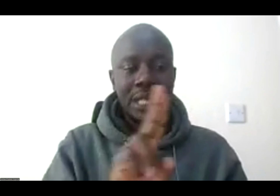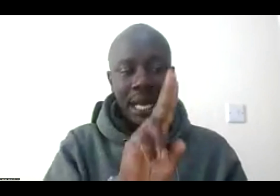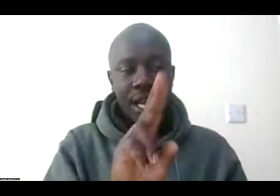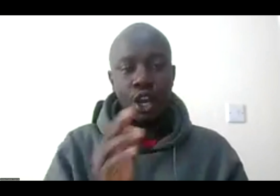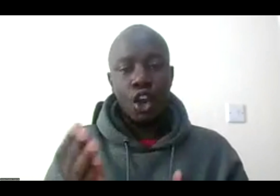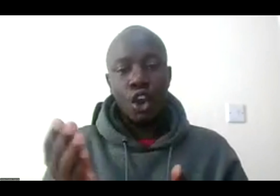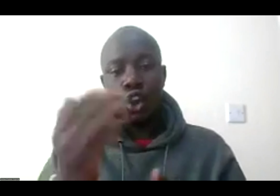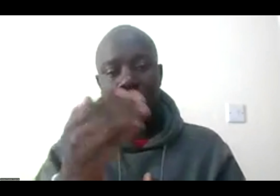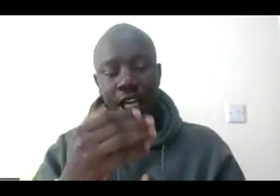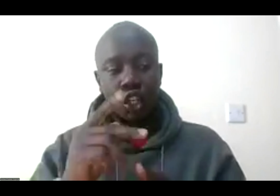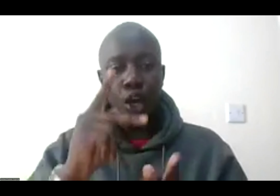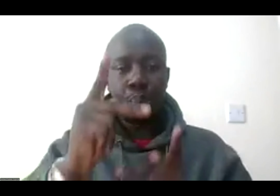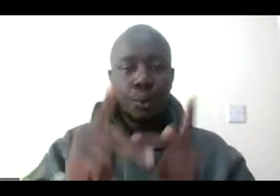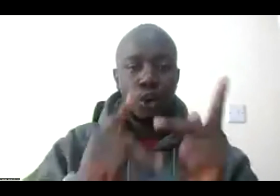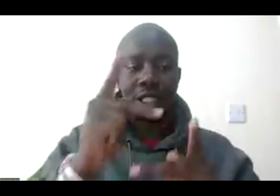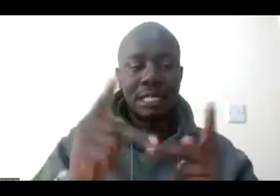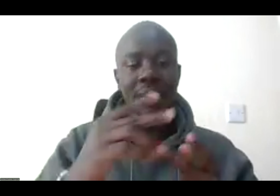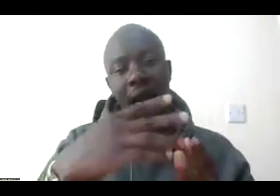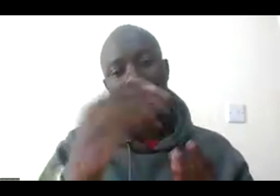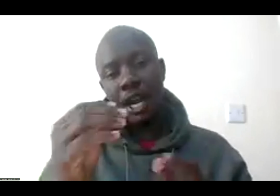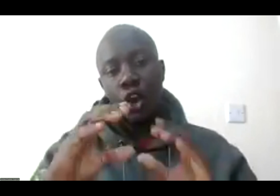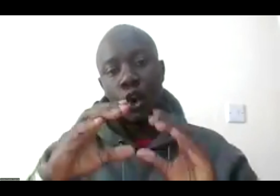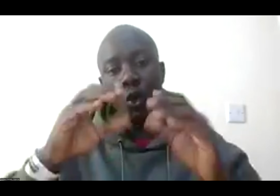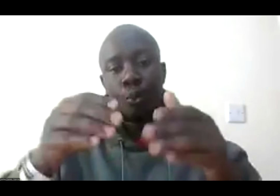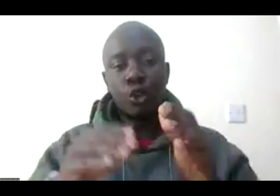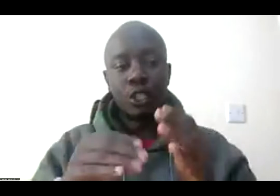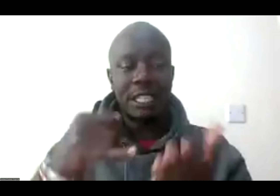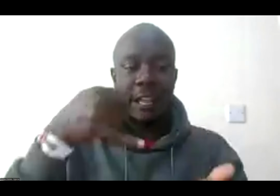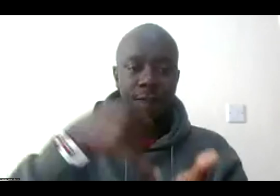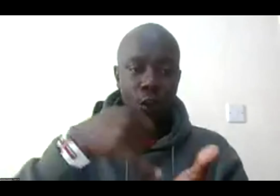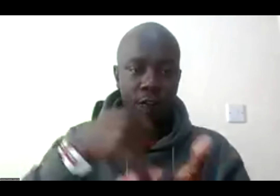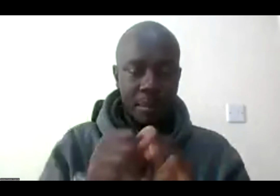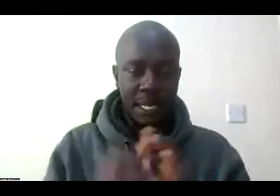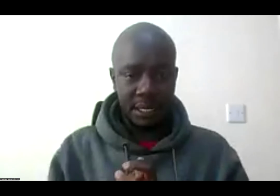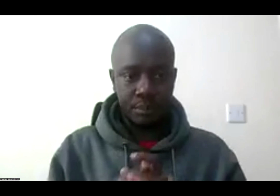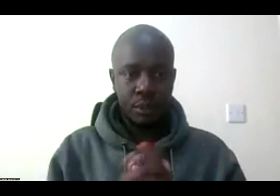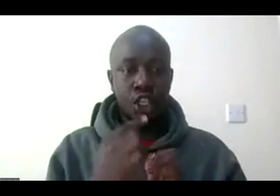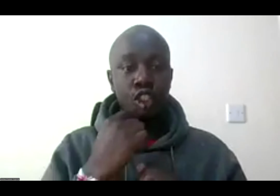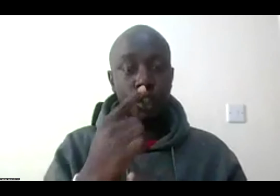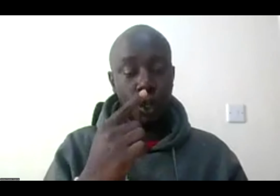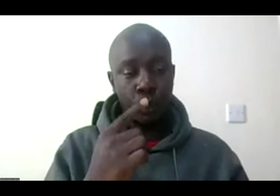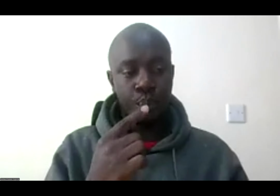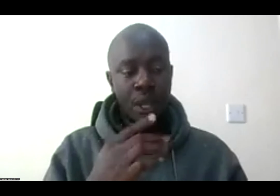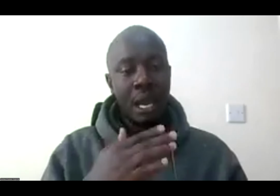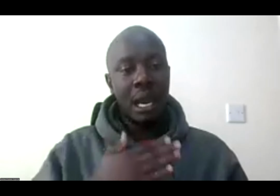So our data set uses a data collection process where we involve the community.